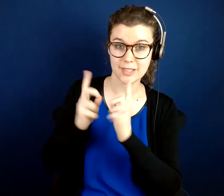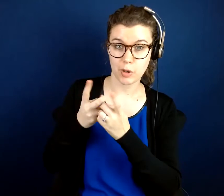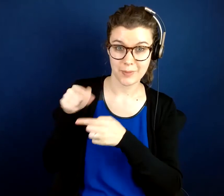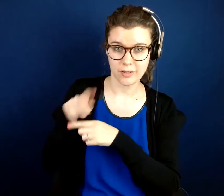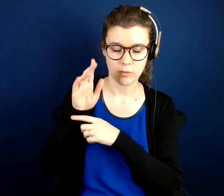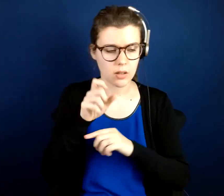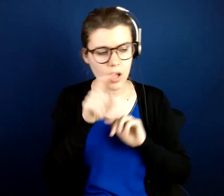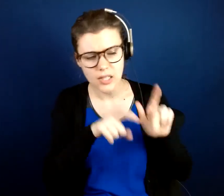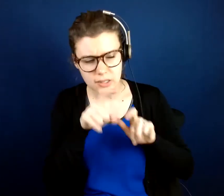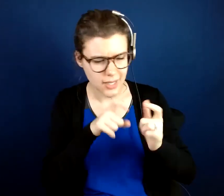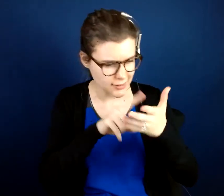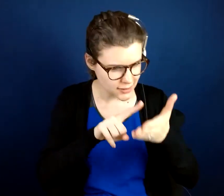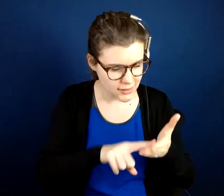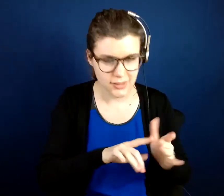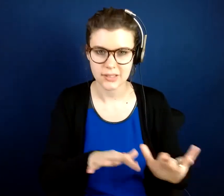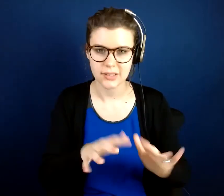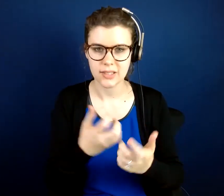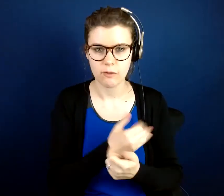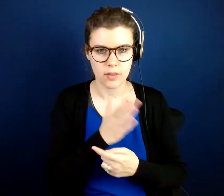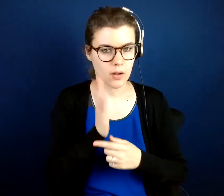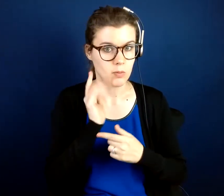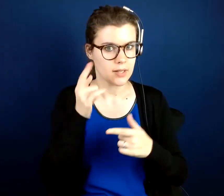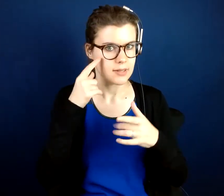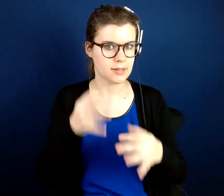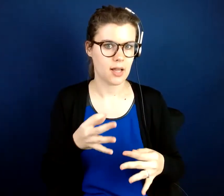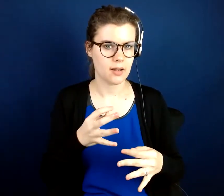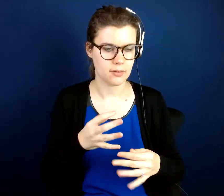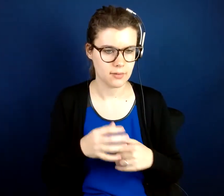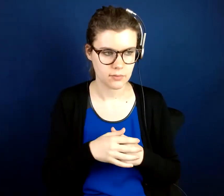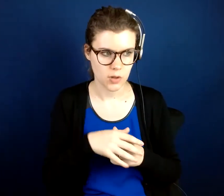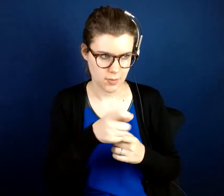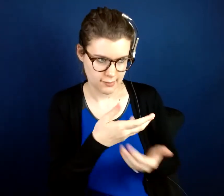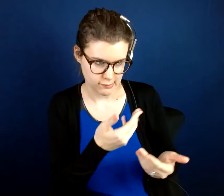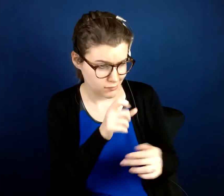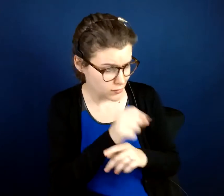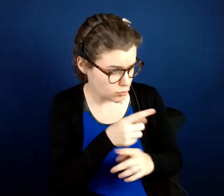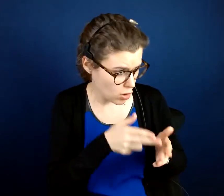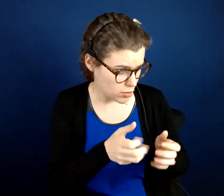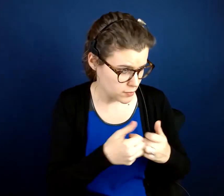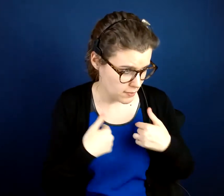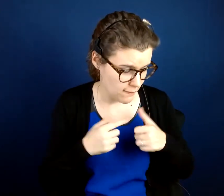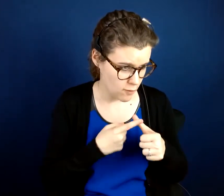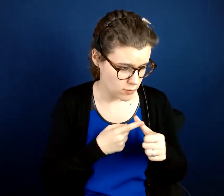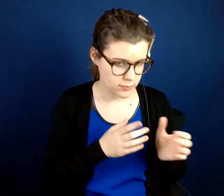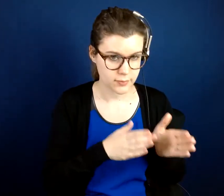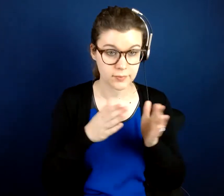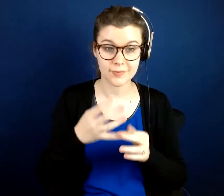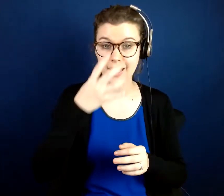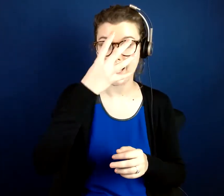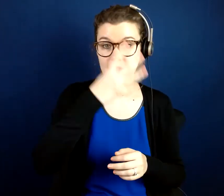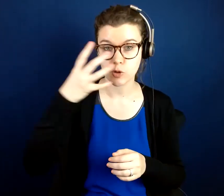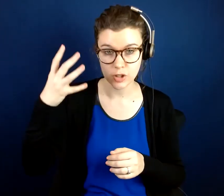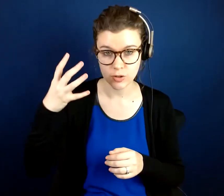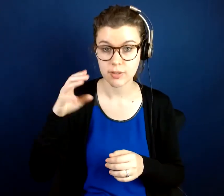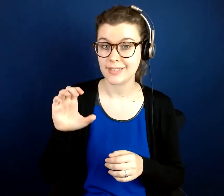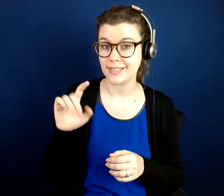regarding status at that time. Another one is immigration status. CTCs and the Housing Authority